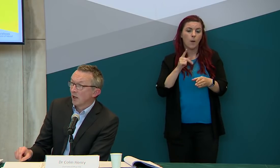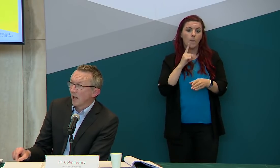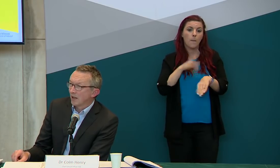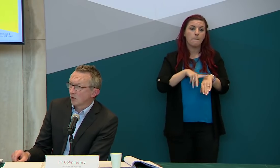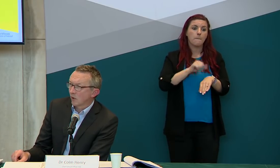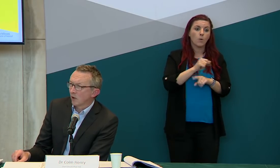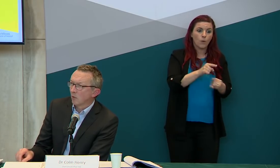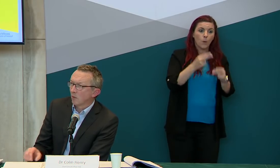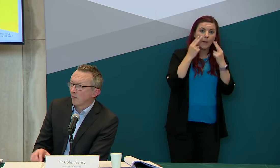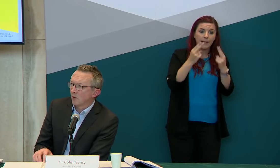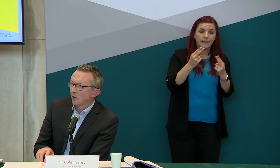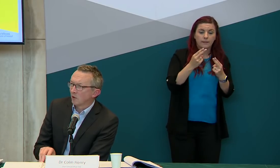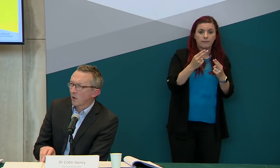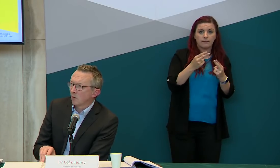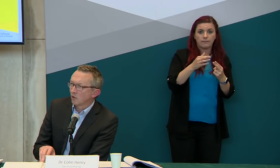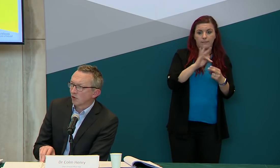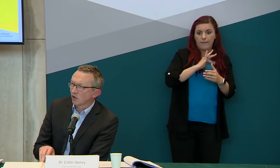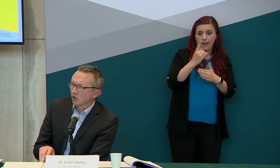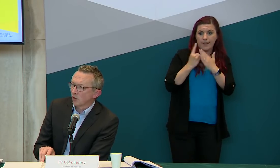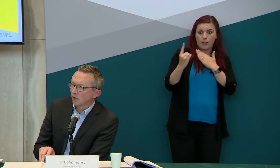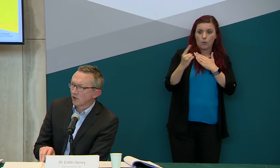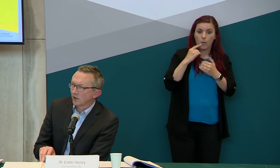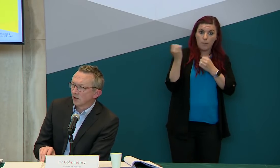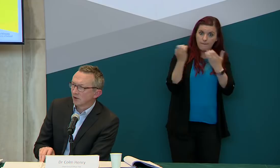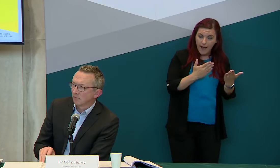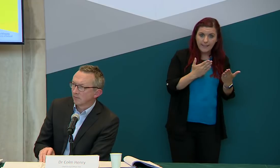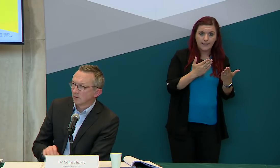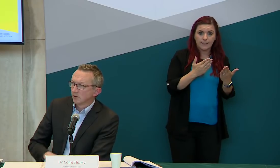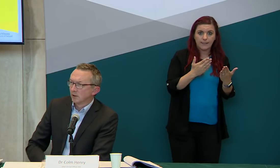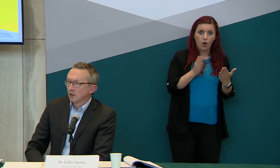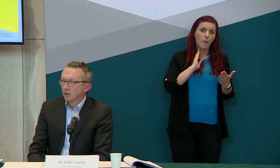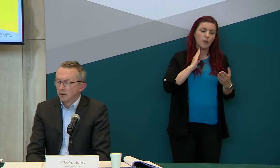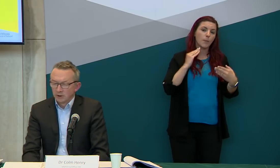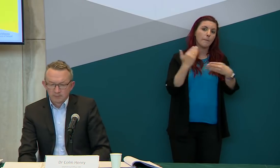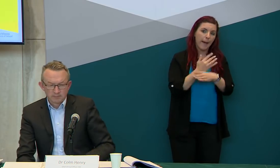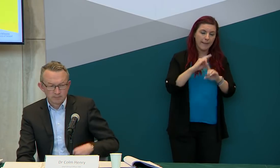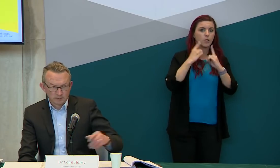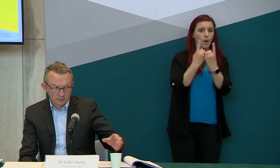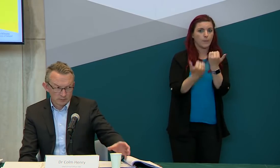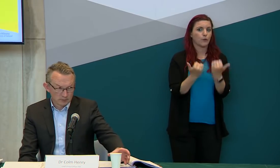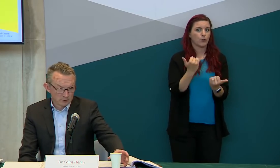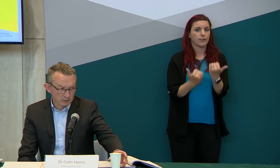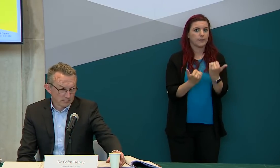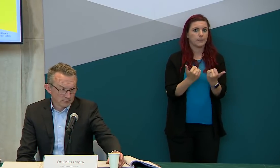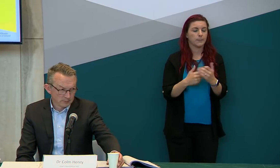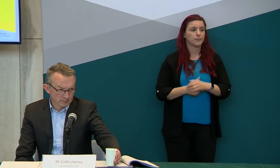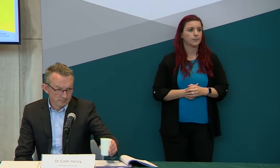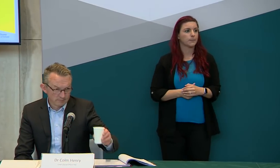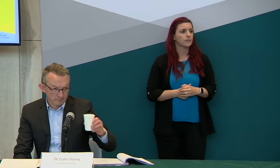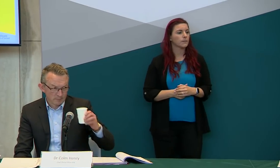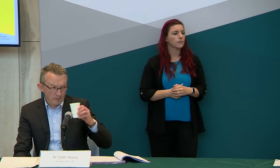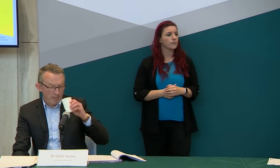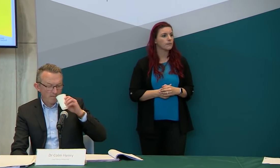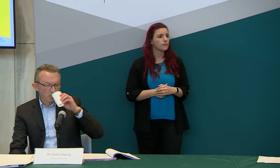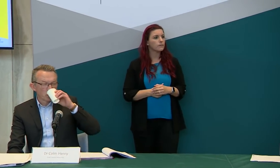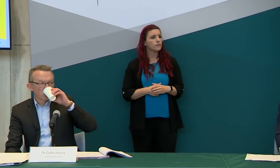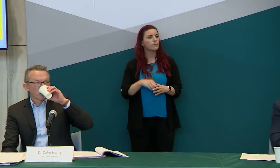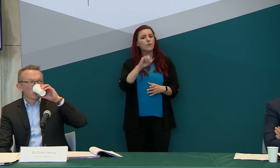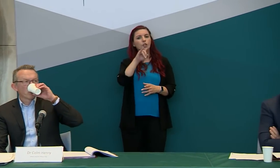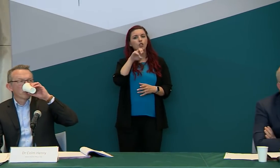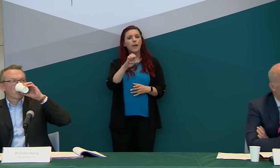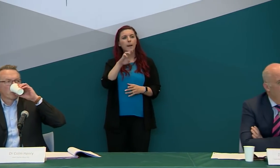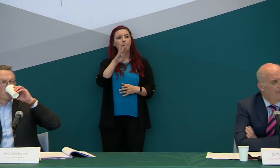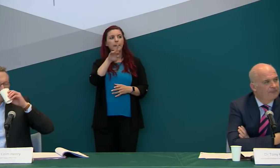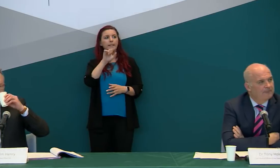isolation elsewhere were provided by the Department of Justice in other facilities. Thank you. Shane? Hi, Tony. Shane Beattie from News